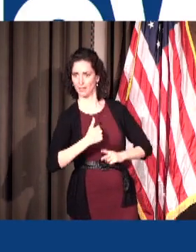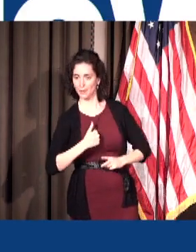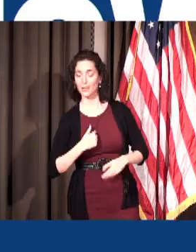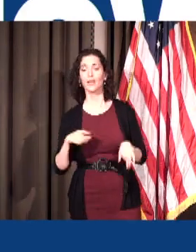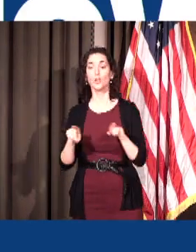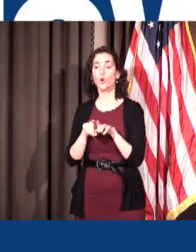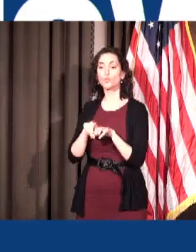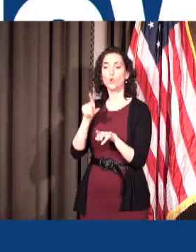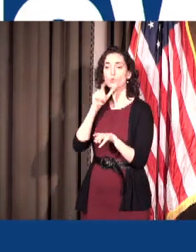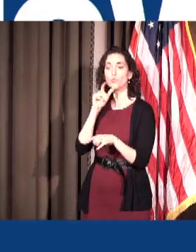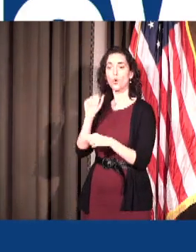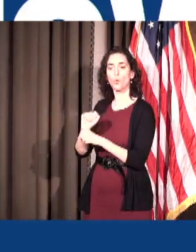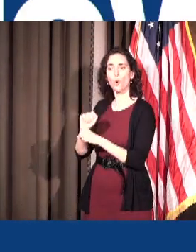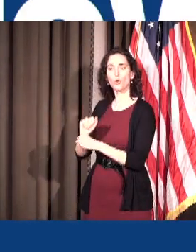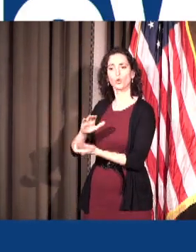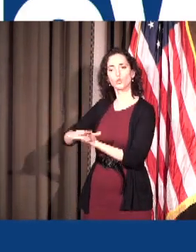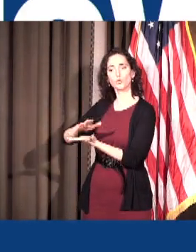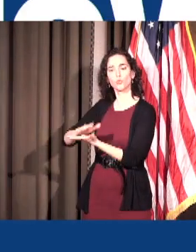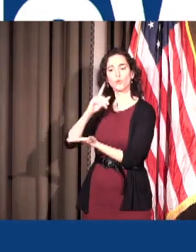residents, and staff.